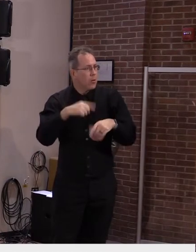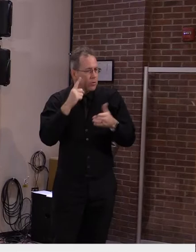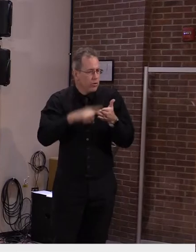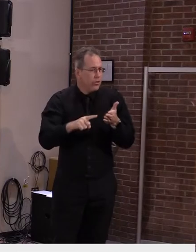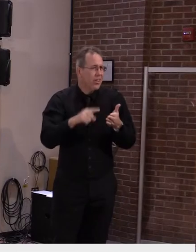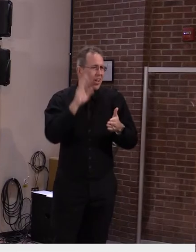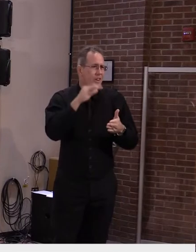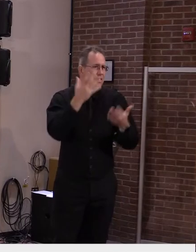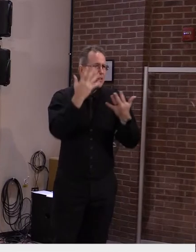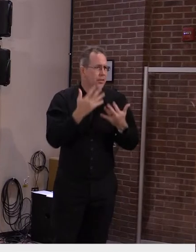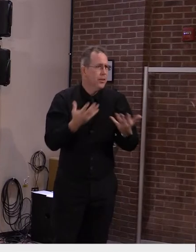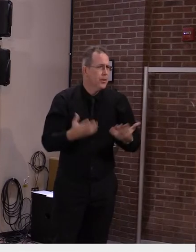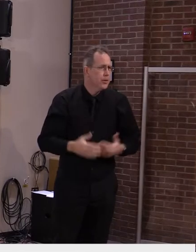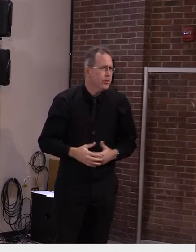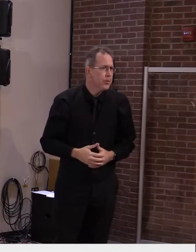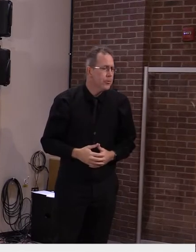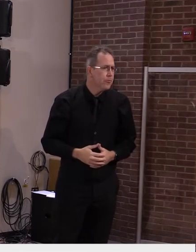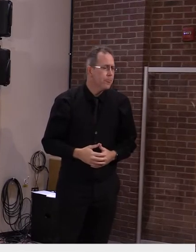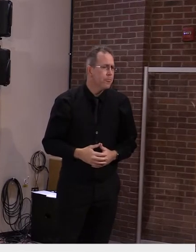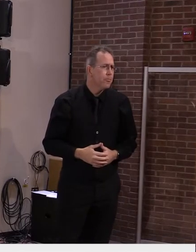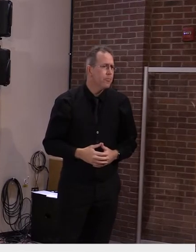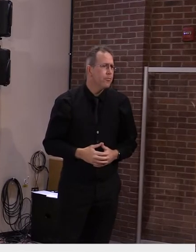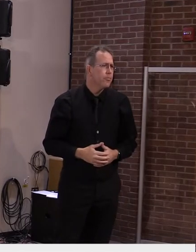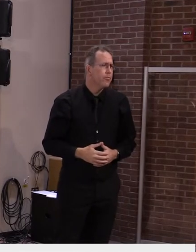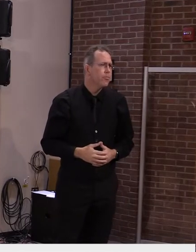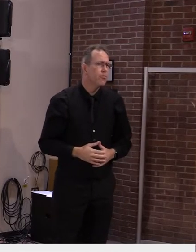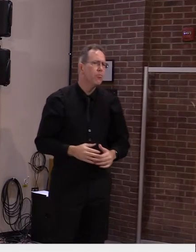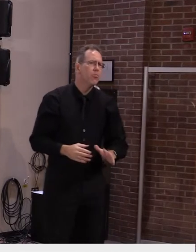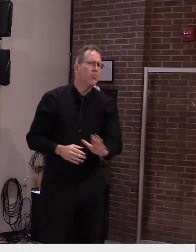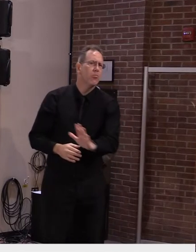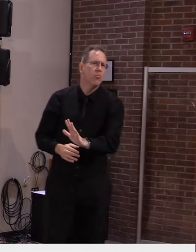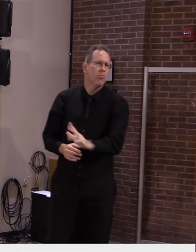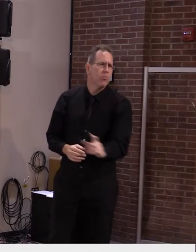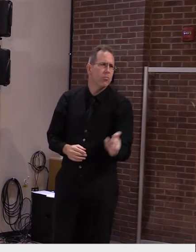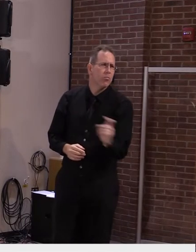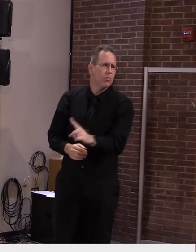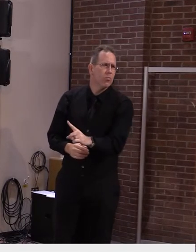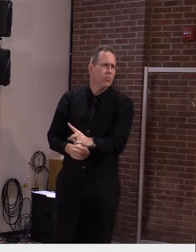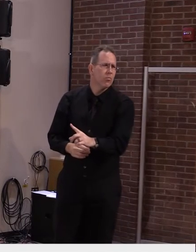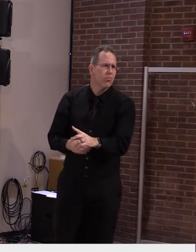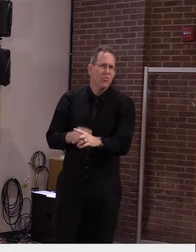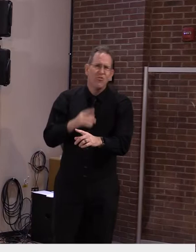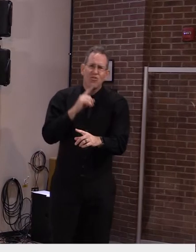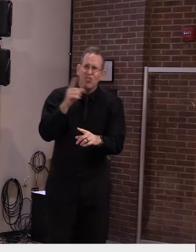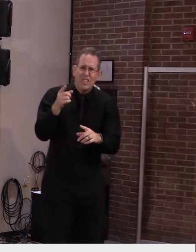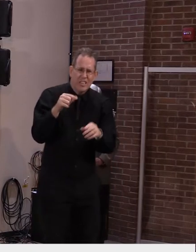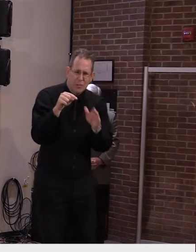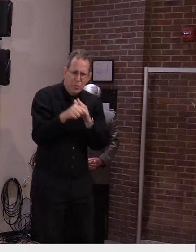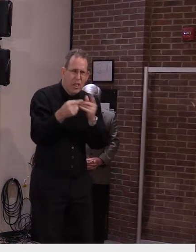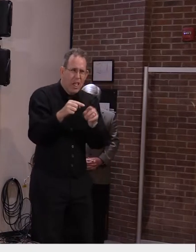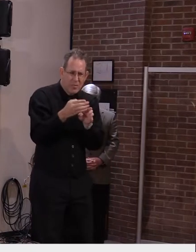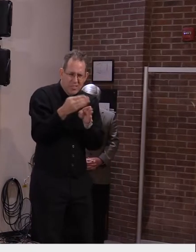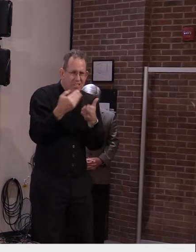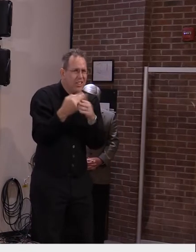Yeah, but not often, you know, a few hundred feet from a major state highway.